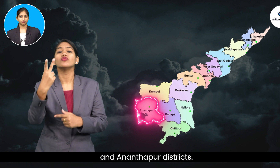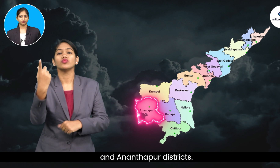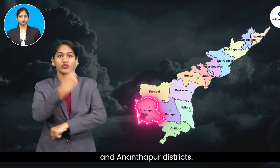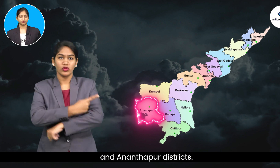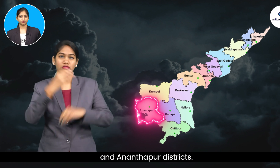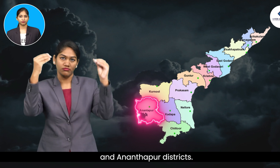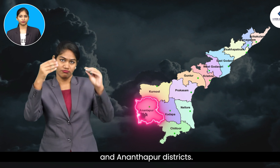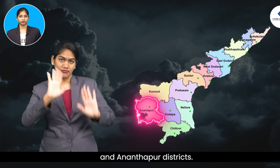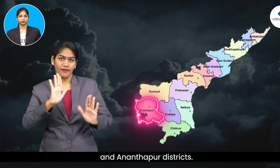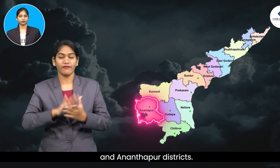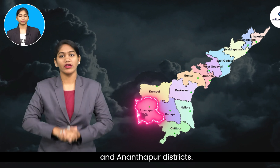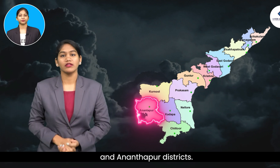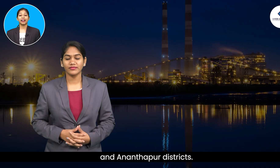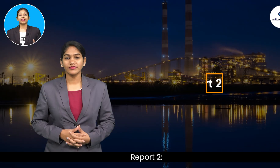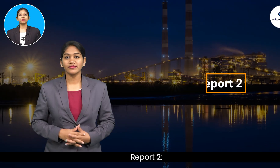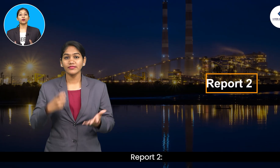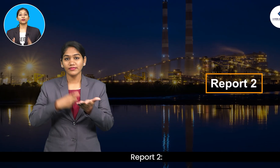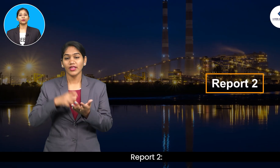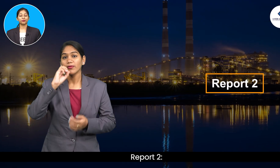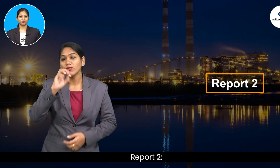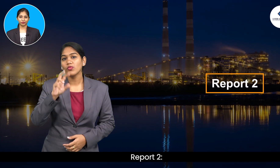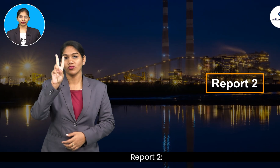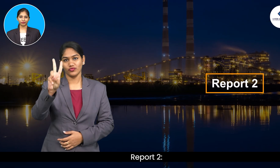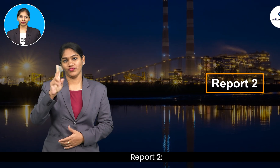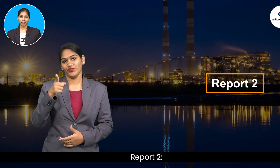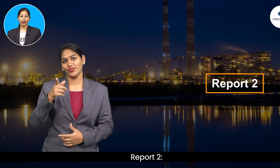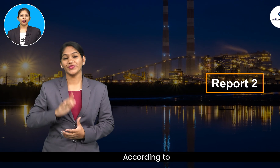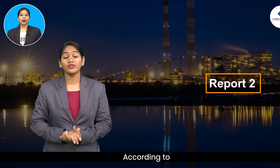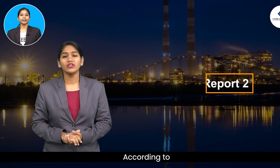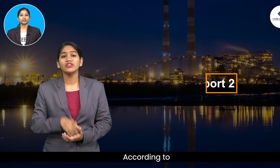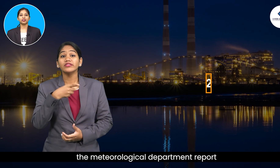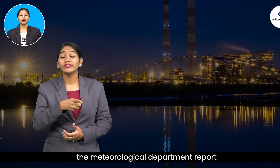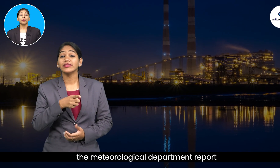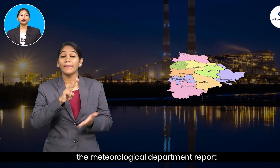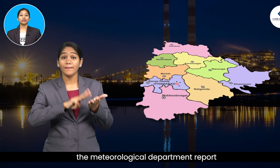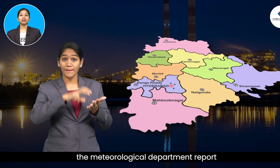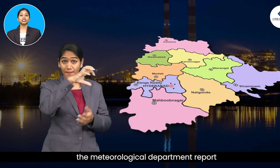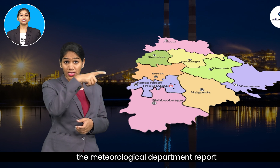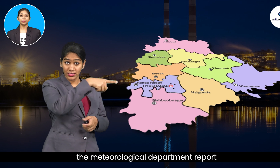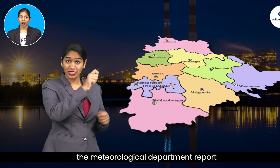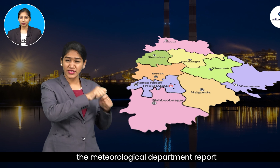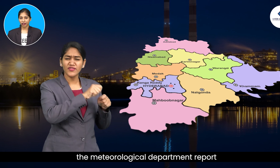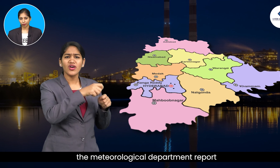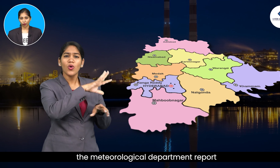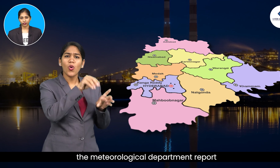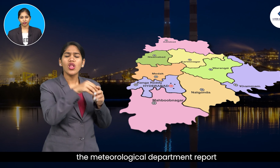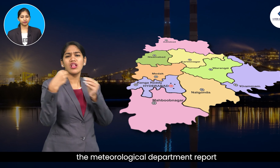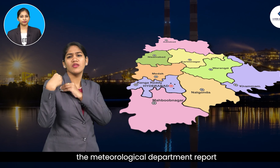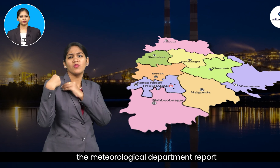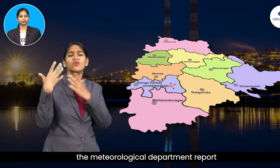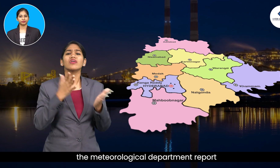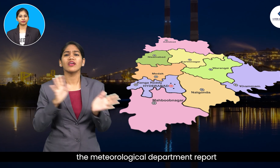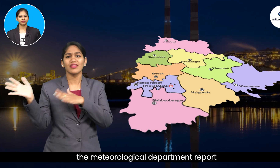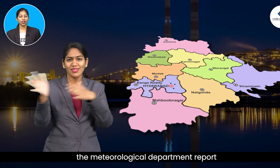Districts Report 2 According to the Meteorological department Report